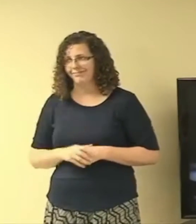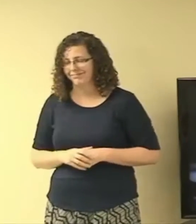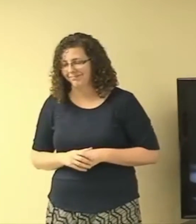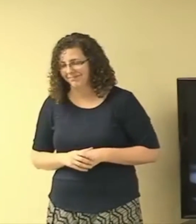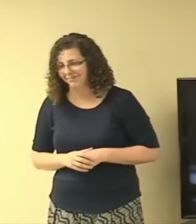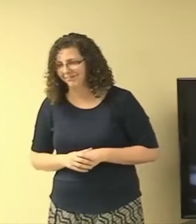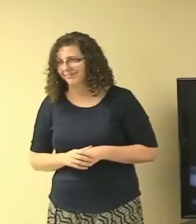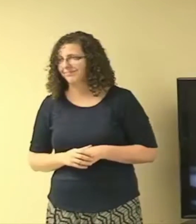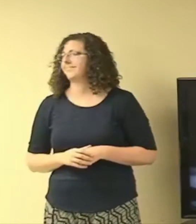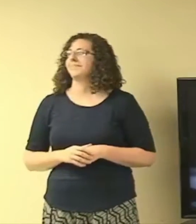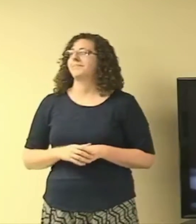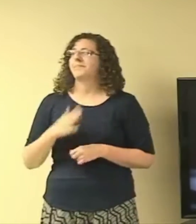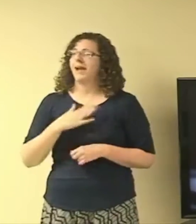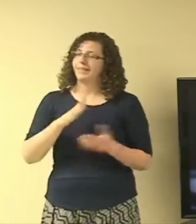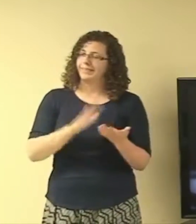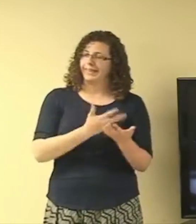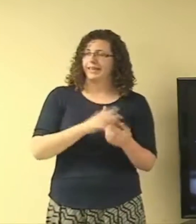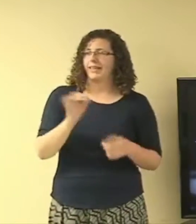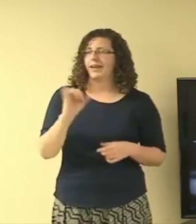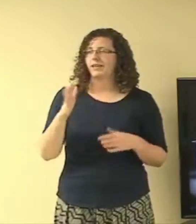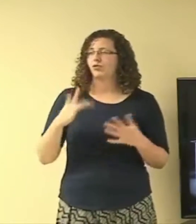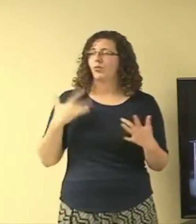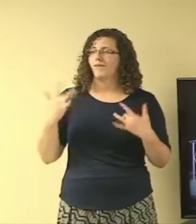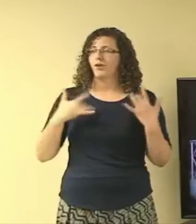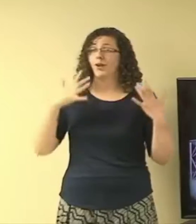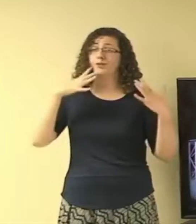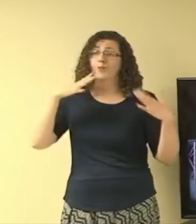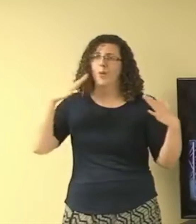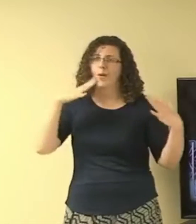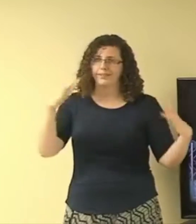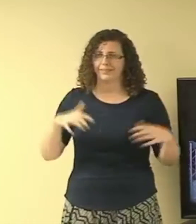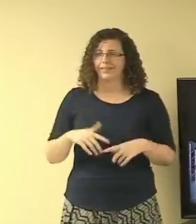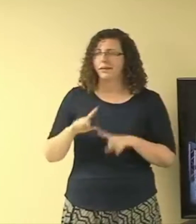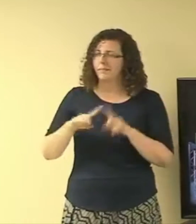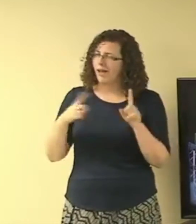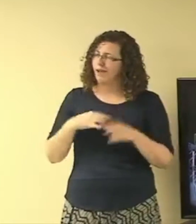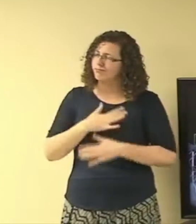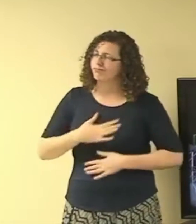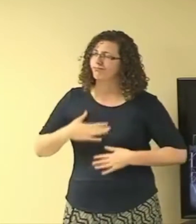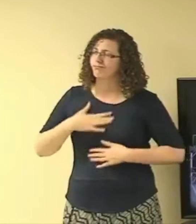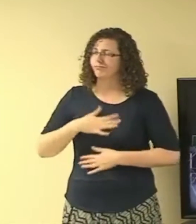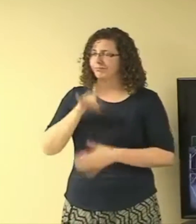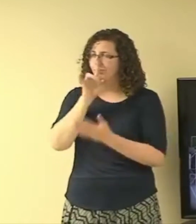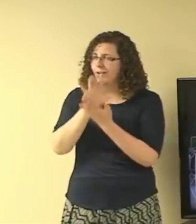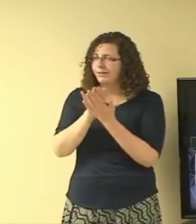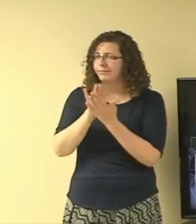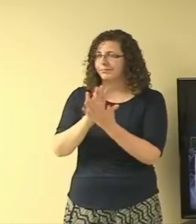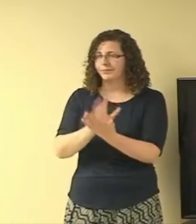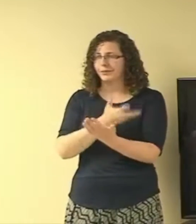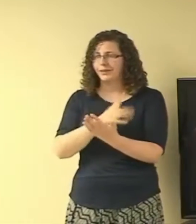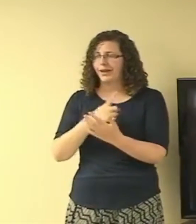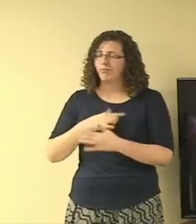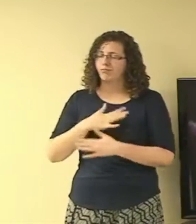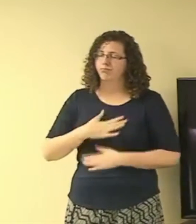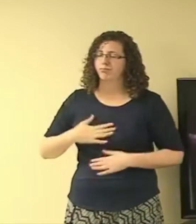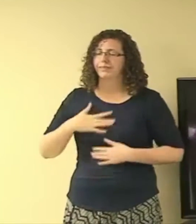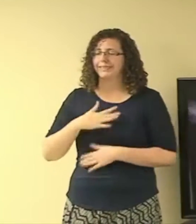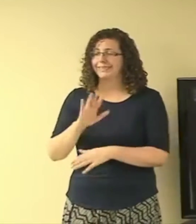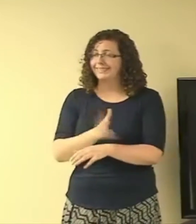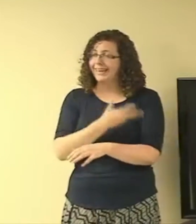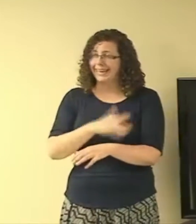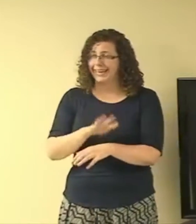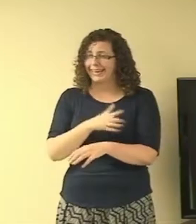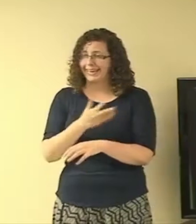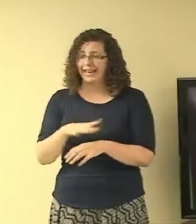in church. But I love praise and worship. Just bathe in it. Just just love the music flowing over me. Me singing at the top of my lungs,